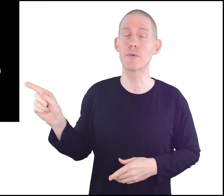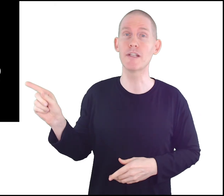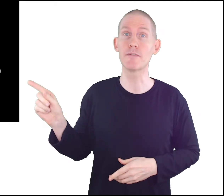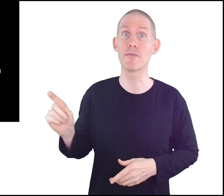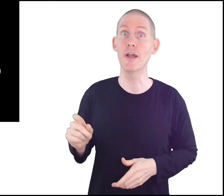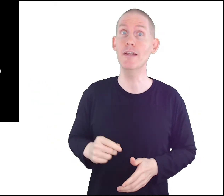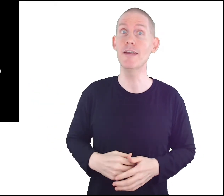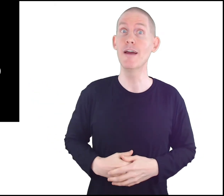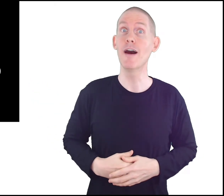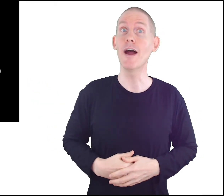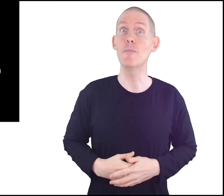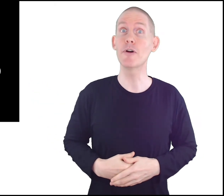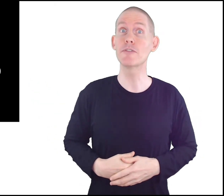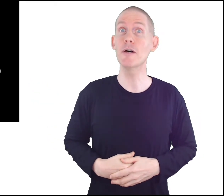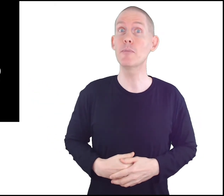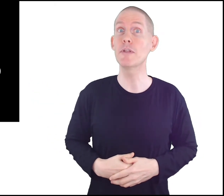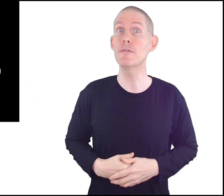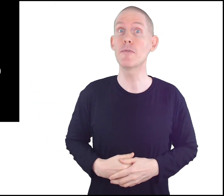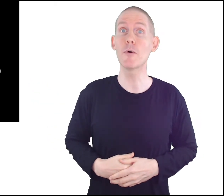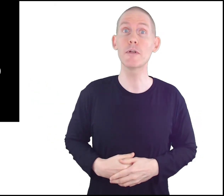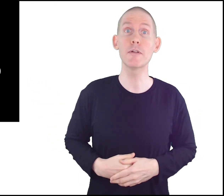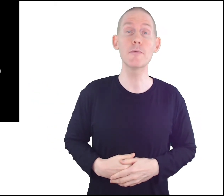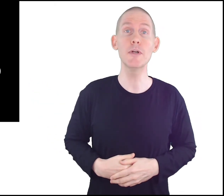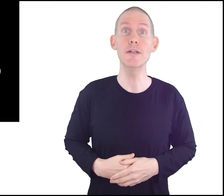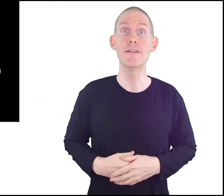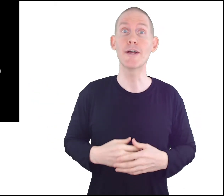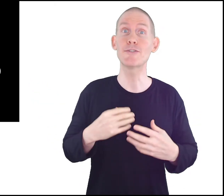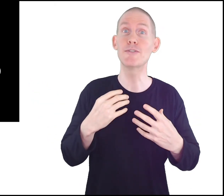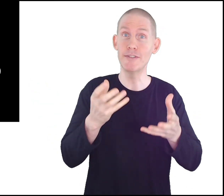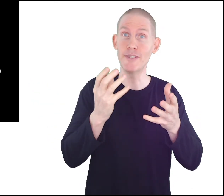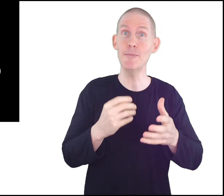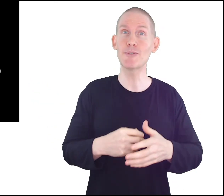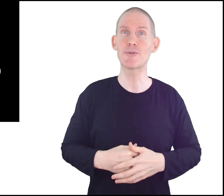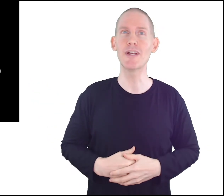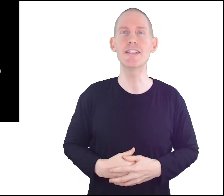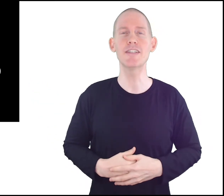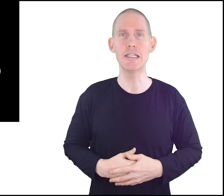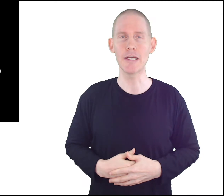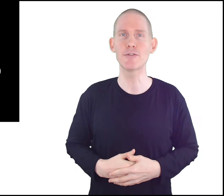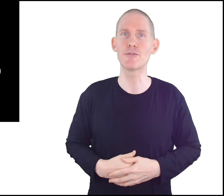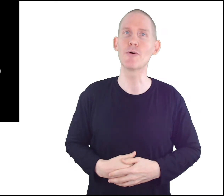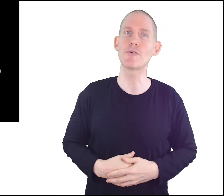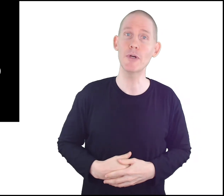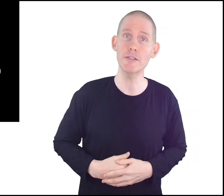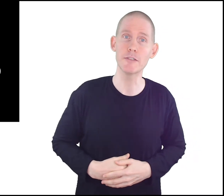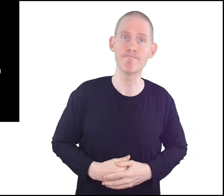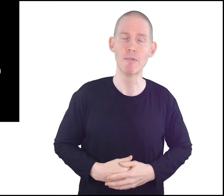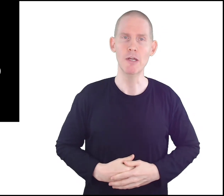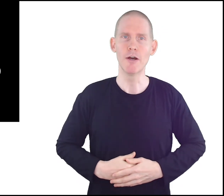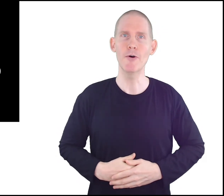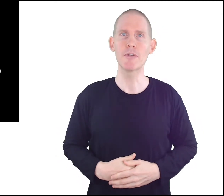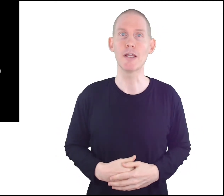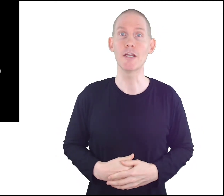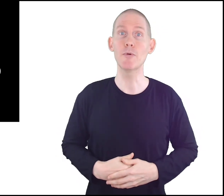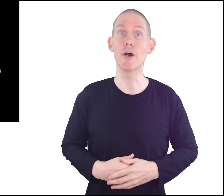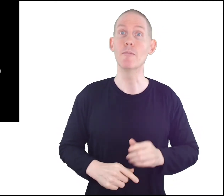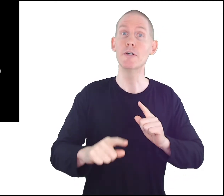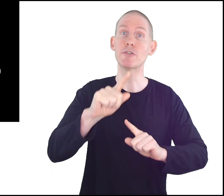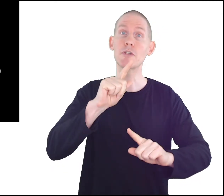to friend, eyebrows up, lean forward a little bit. That's demonstrating it's a yes-no question. Okay, here we go.